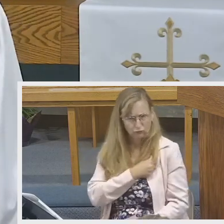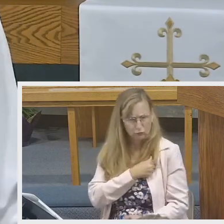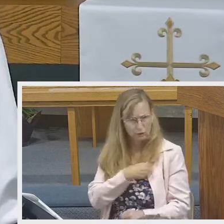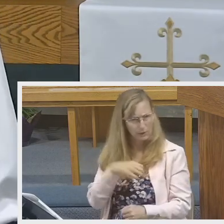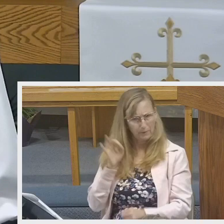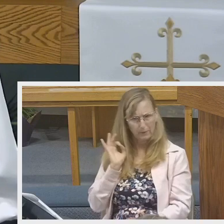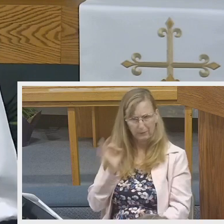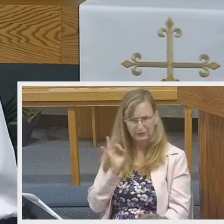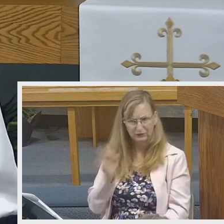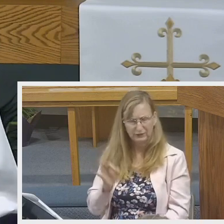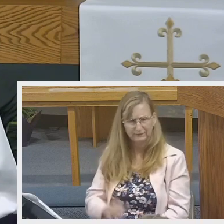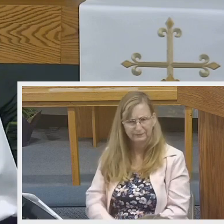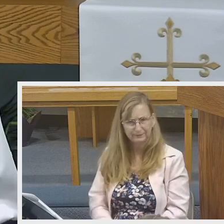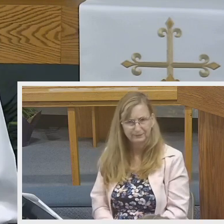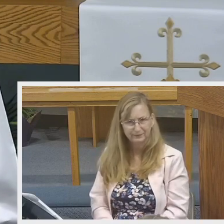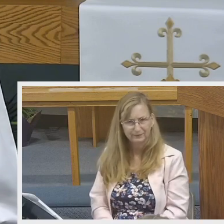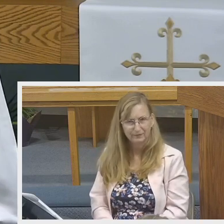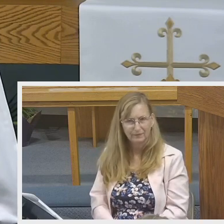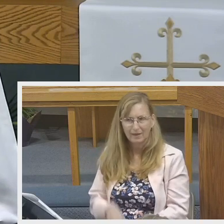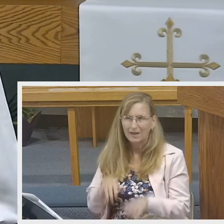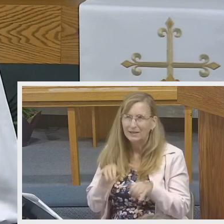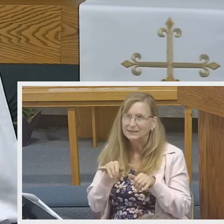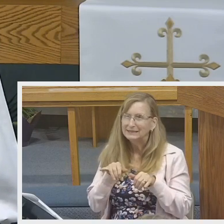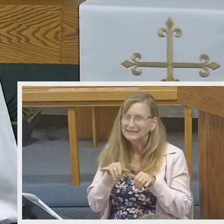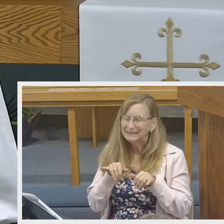preaching. And they still hoped.